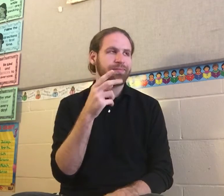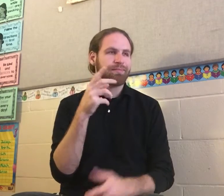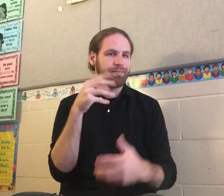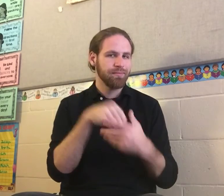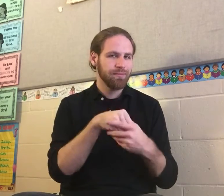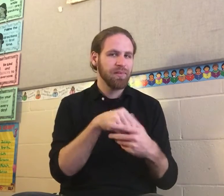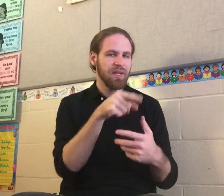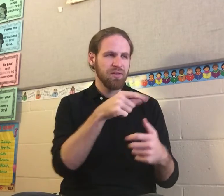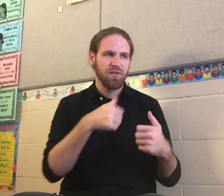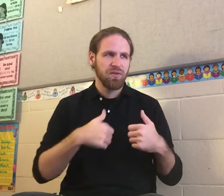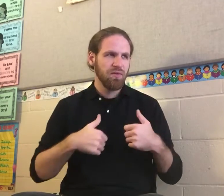so many years.